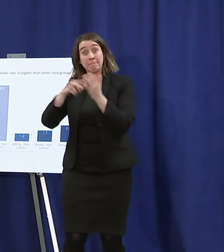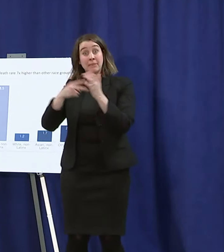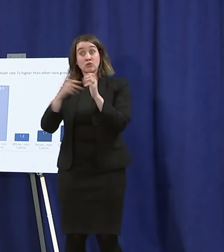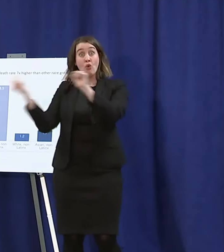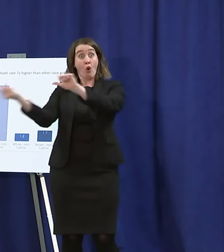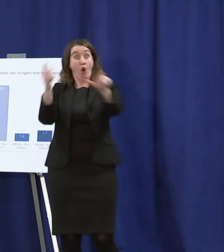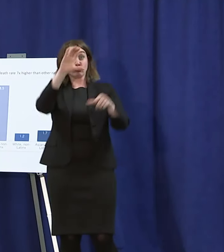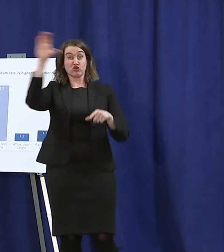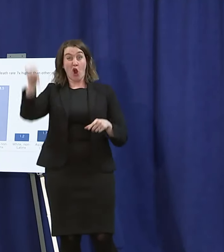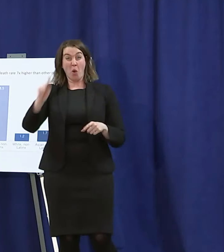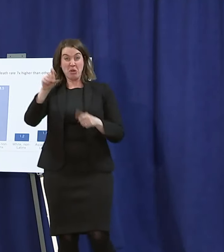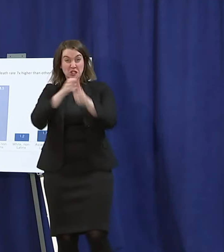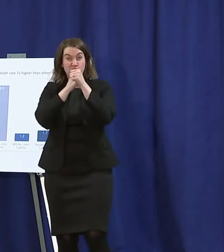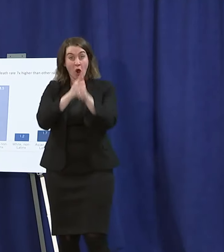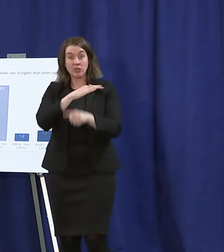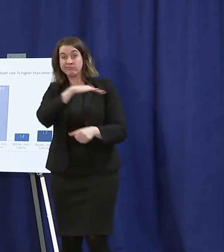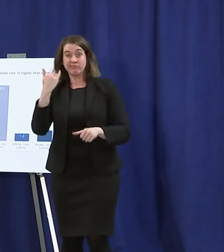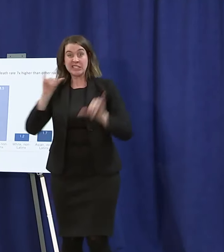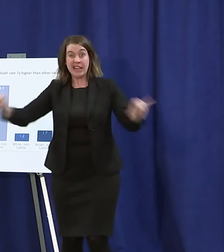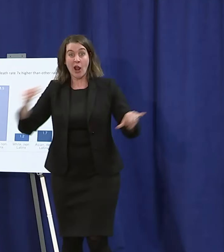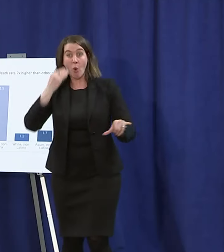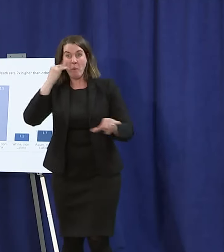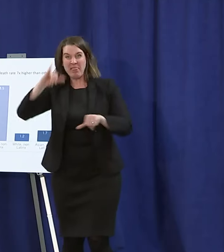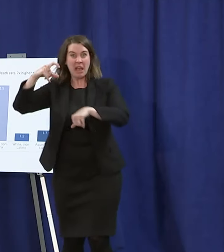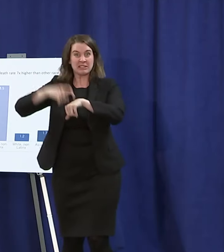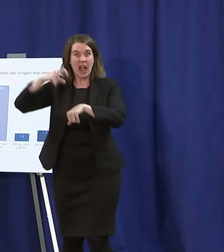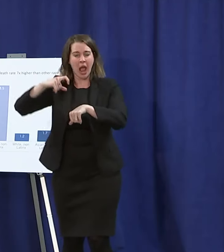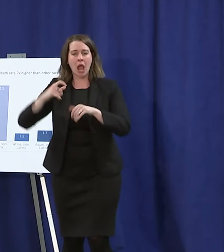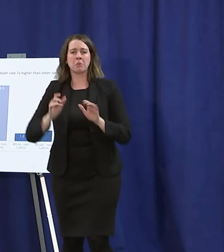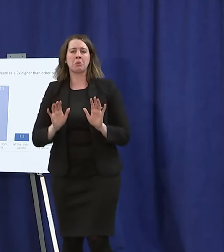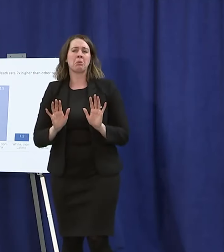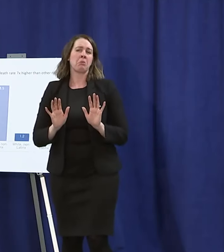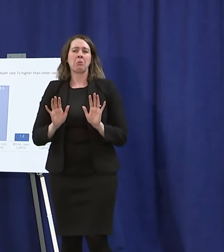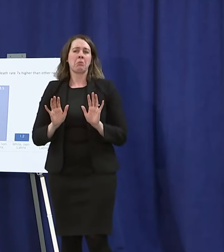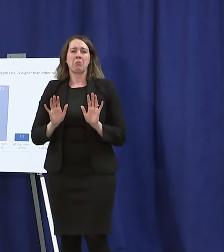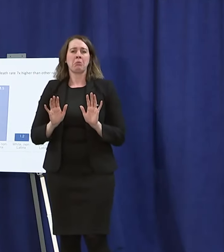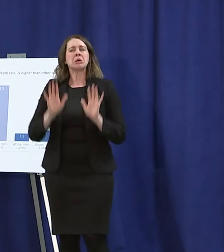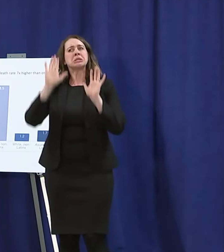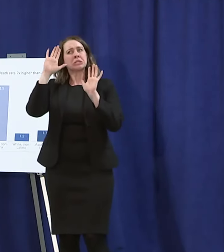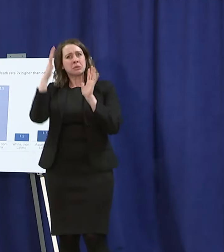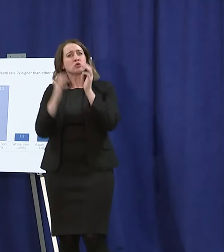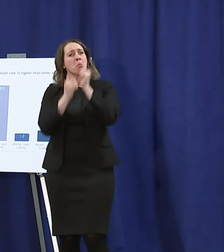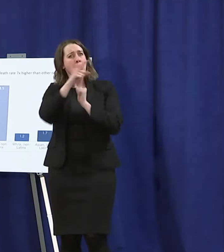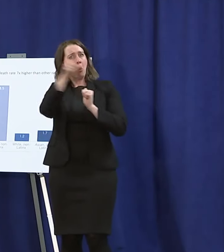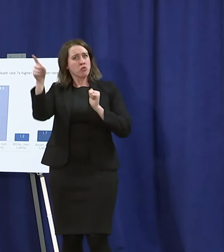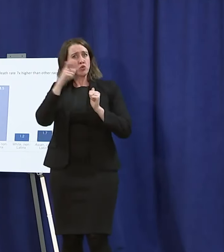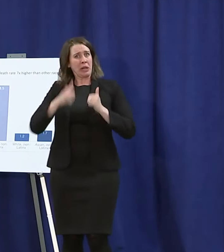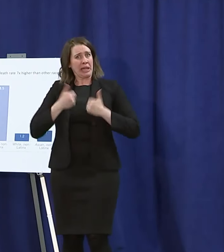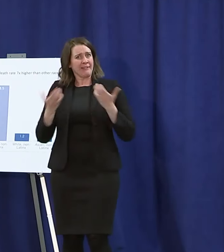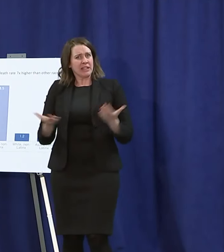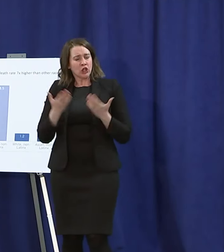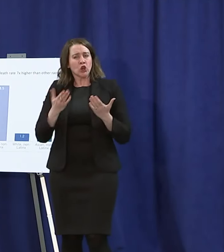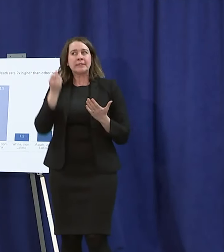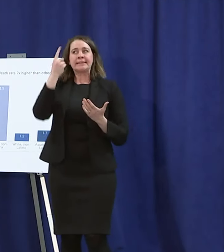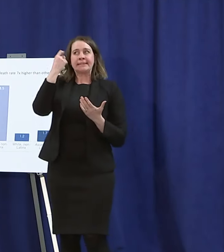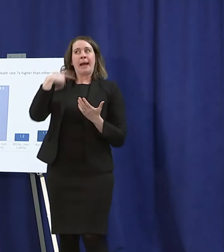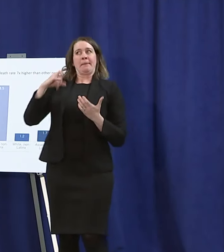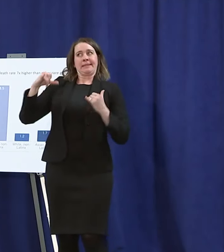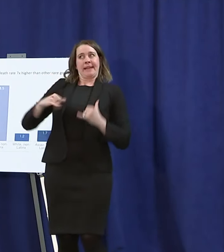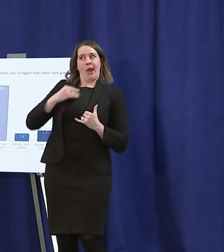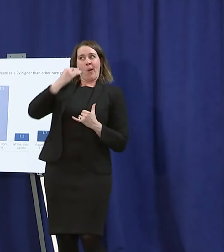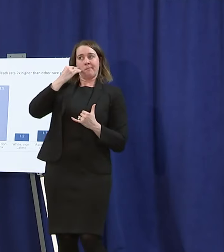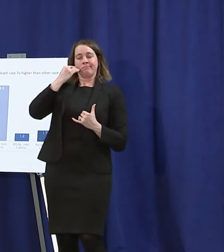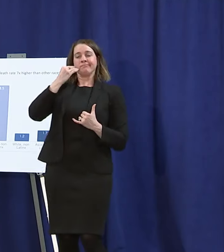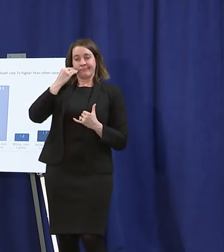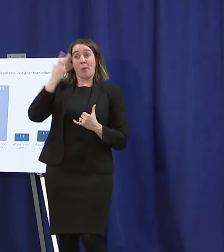don't think so, because the vast majority of the Chicagoans, I think, have gotten the message, are staying home. They know that staying home saves